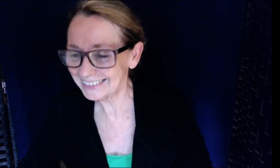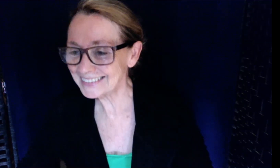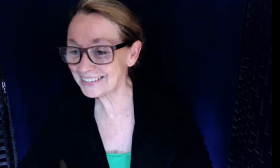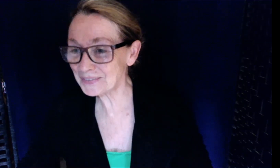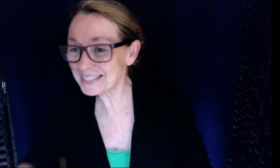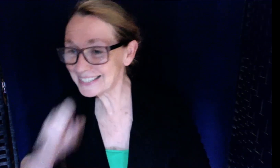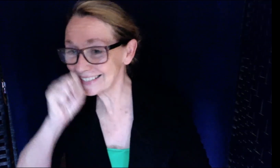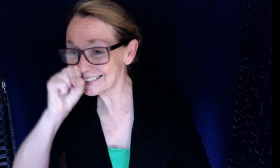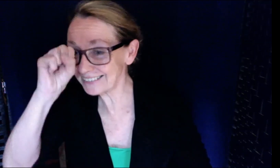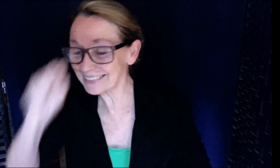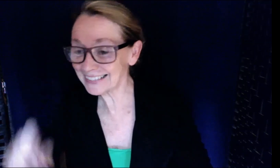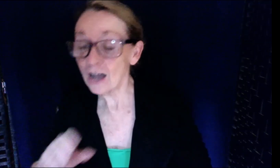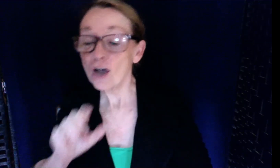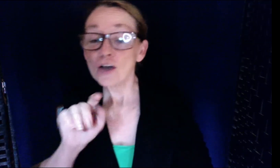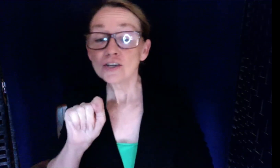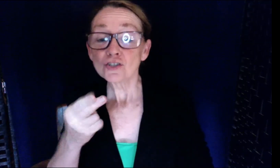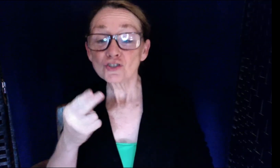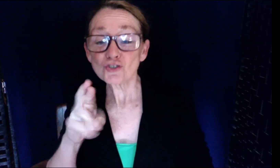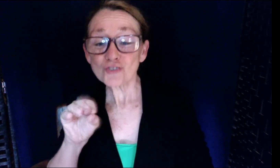So Simon? Teresa, you're on vacation that week?